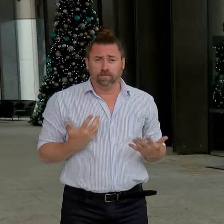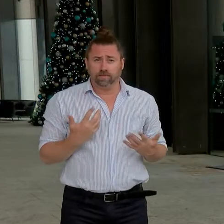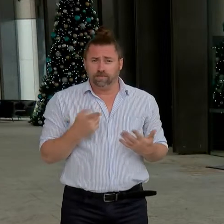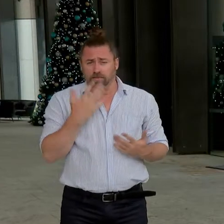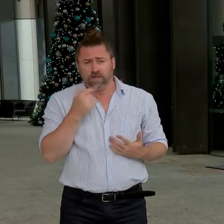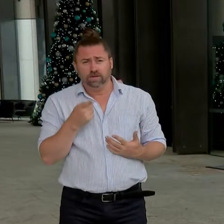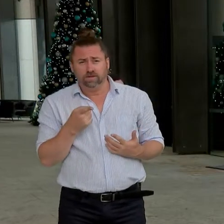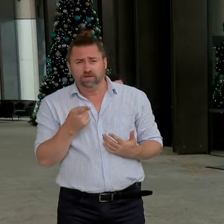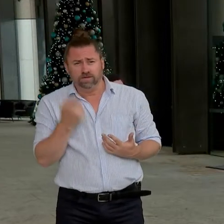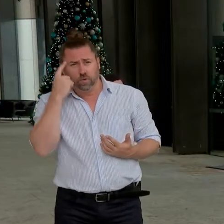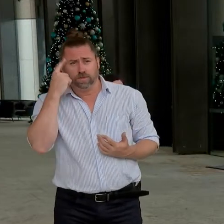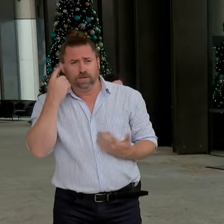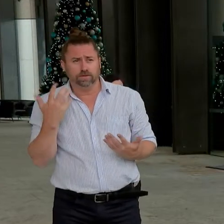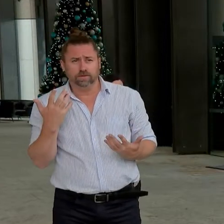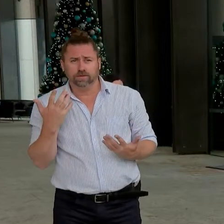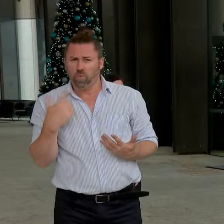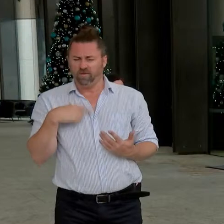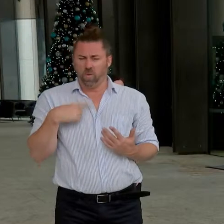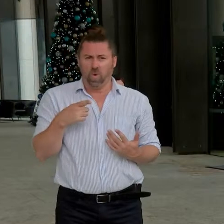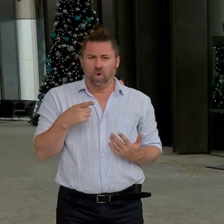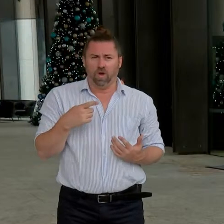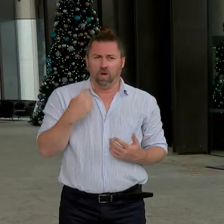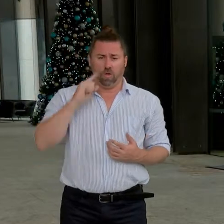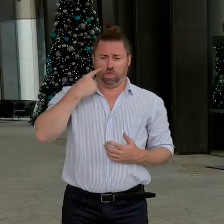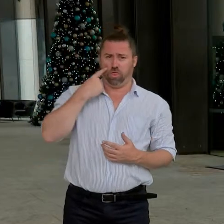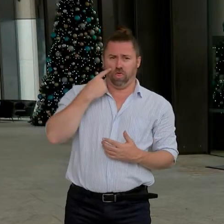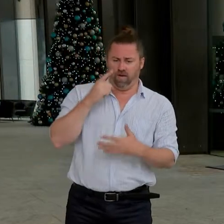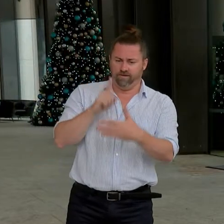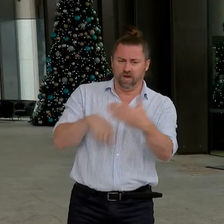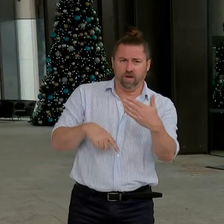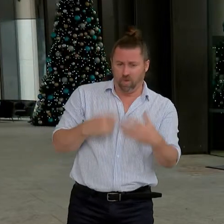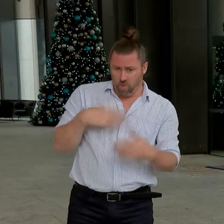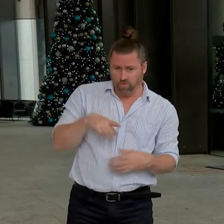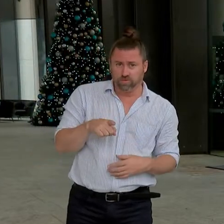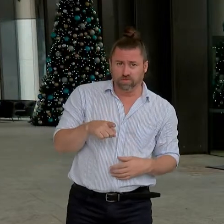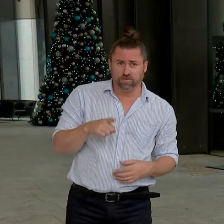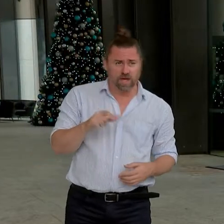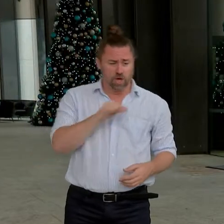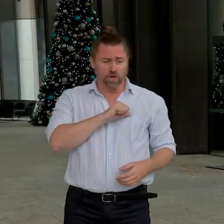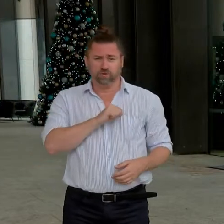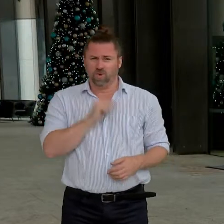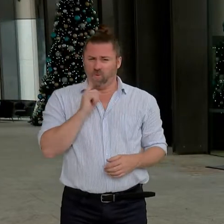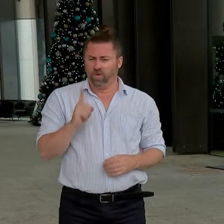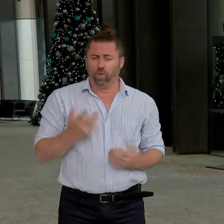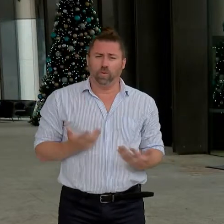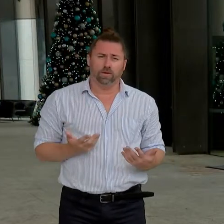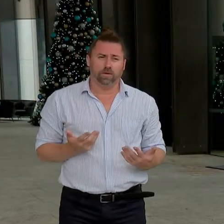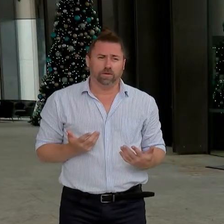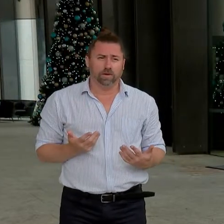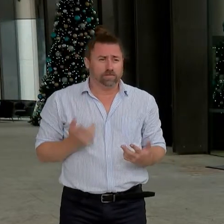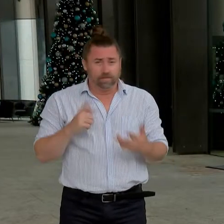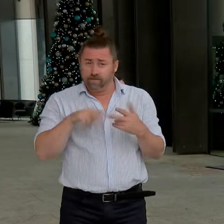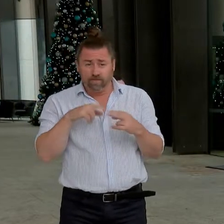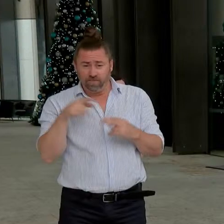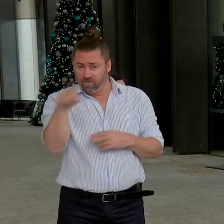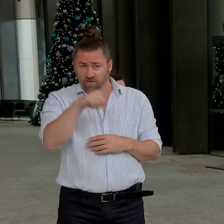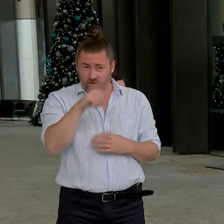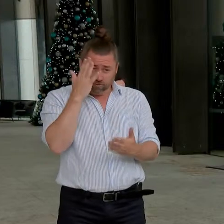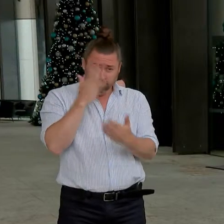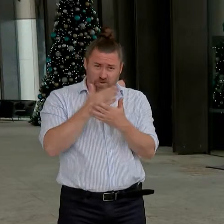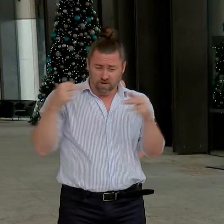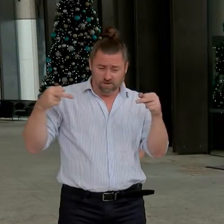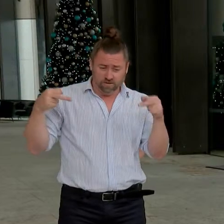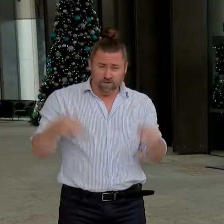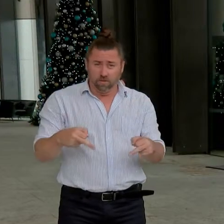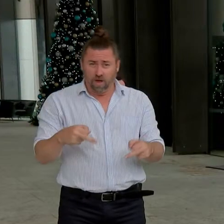everybody. They all have obligations to do the right thing. If we are seeing really blatant non-compliance issues, we